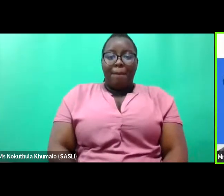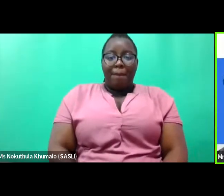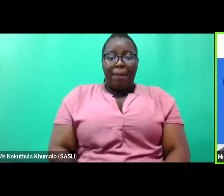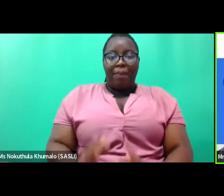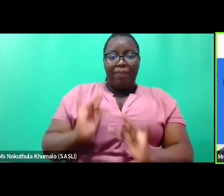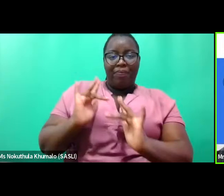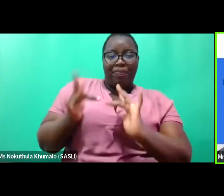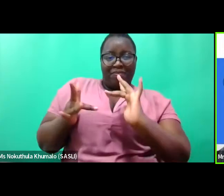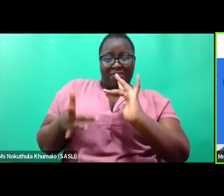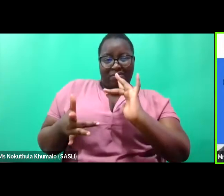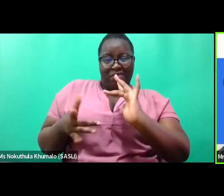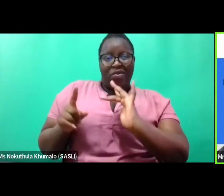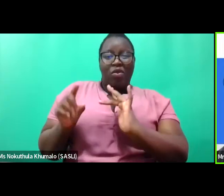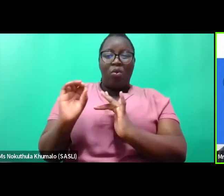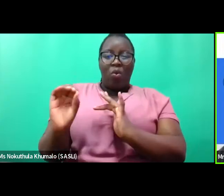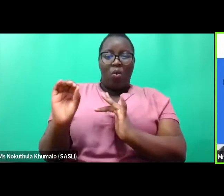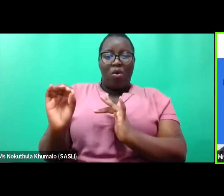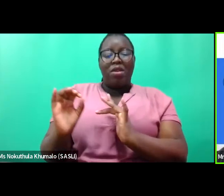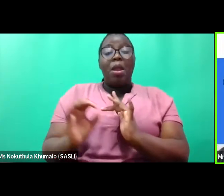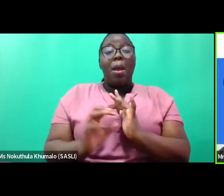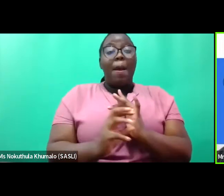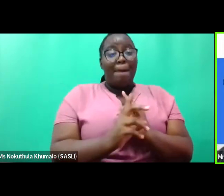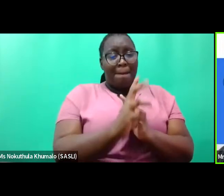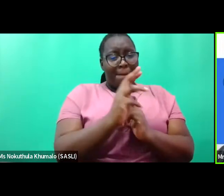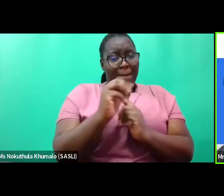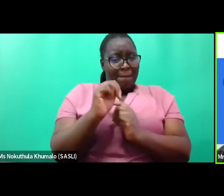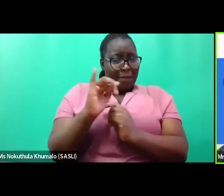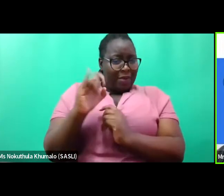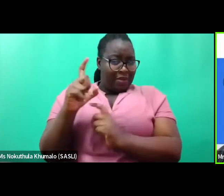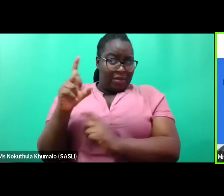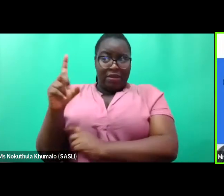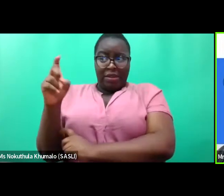Ms. Xaba, we've lost you there.